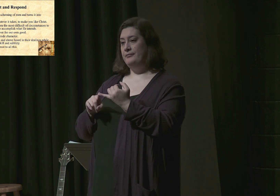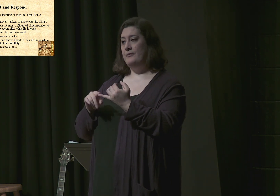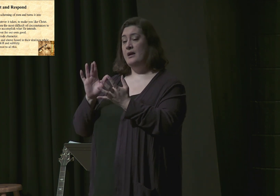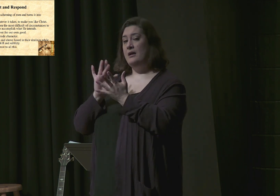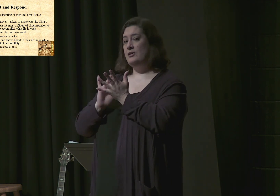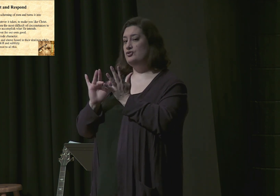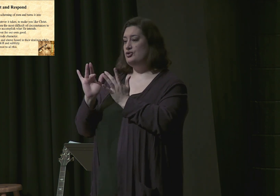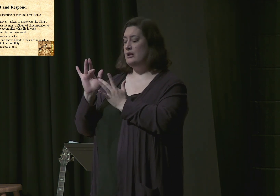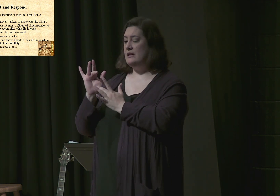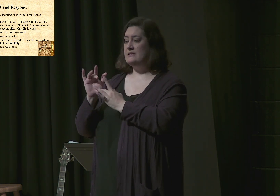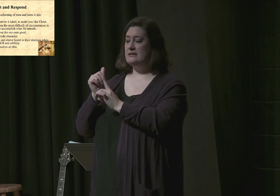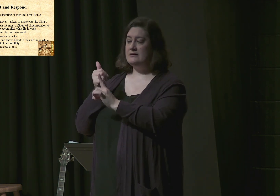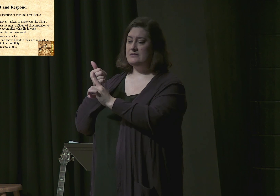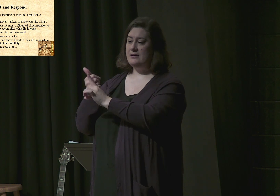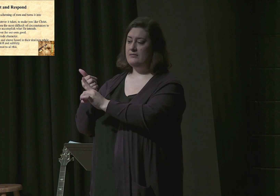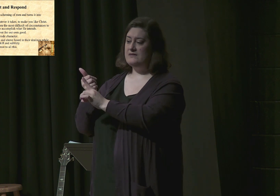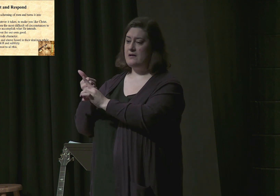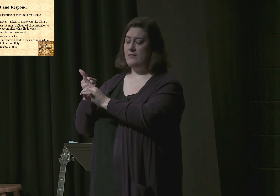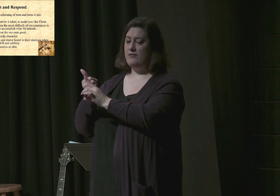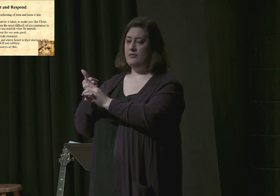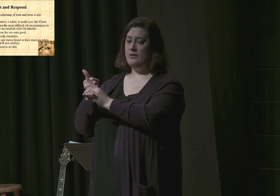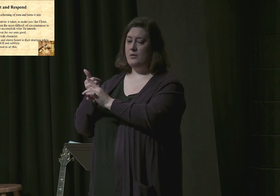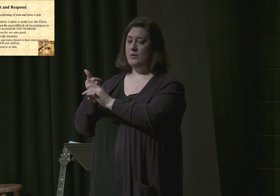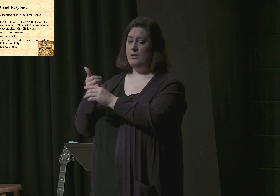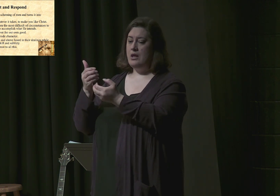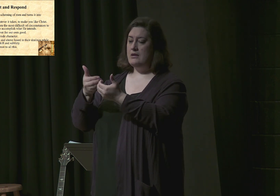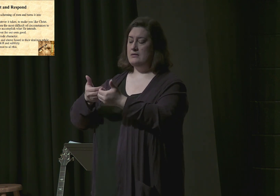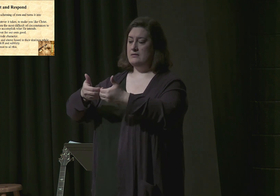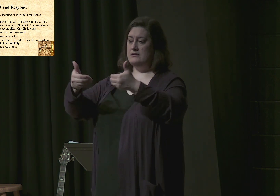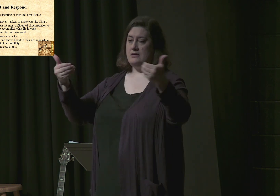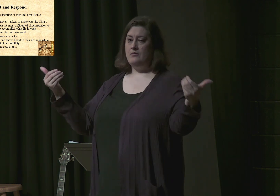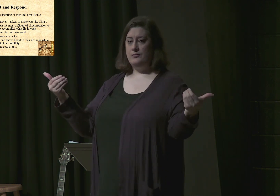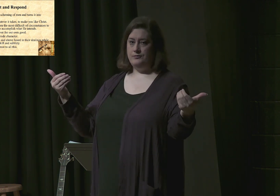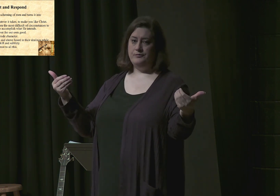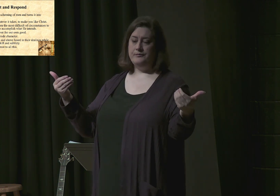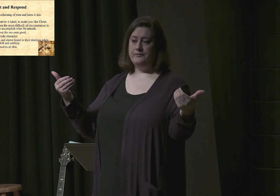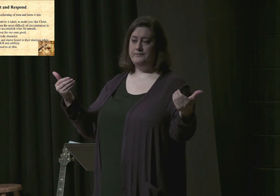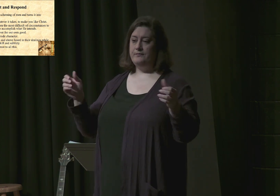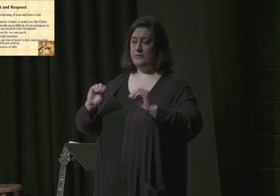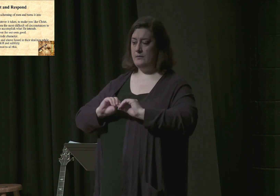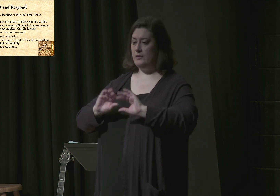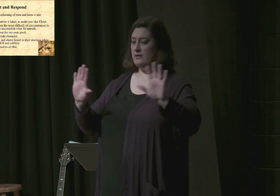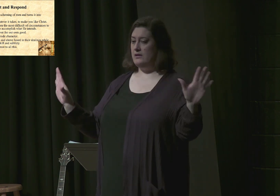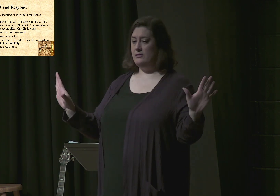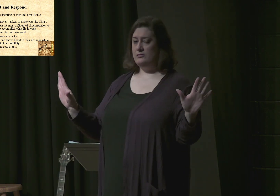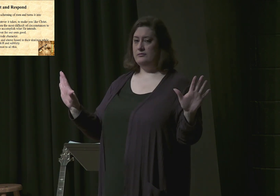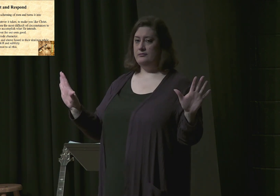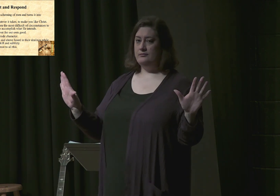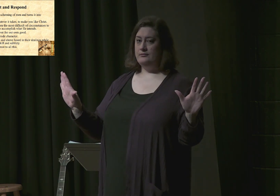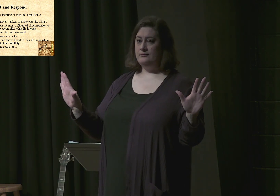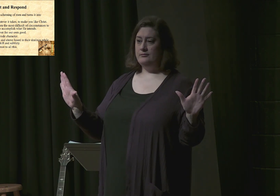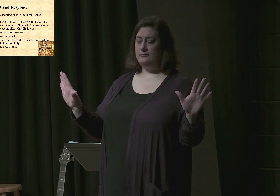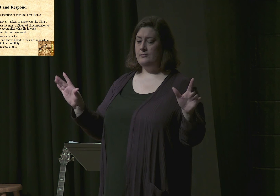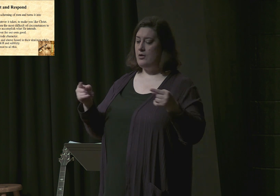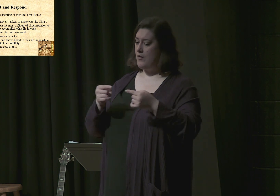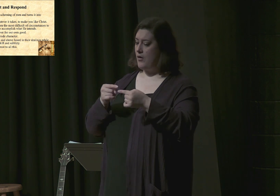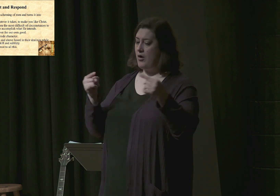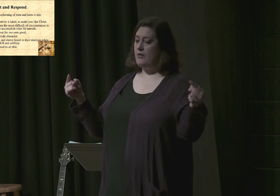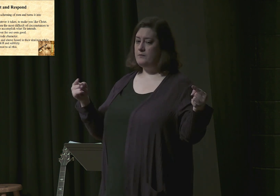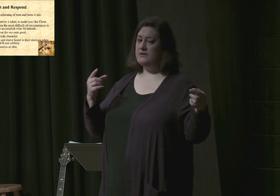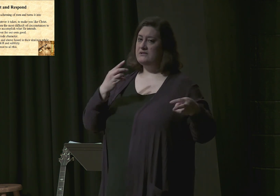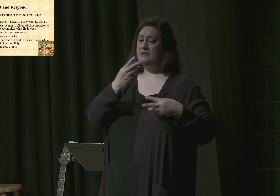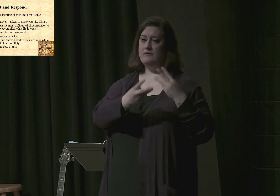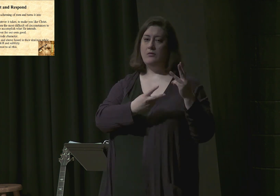contrast to all of this. His dealing with people was always open and